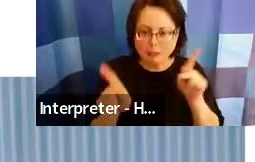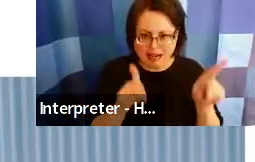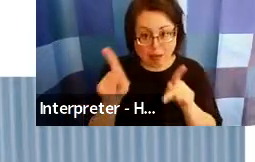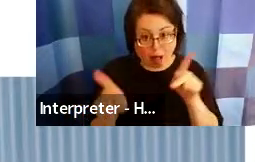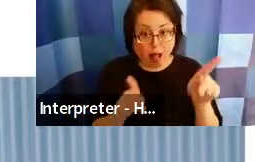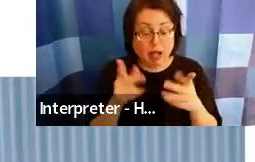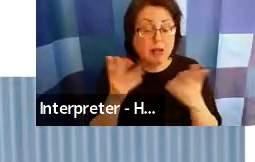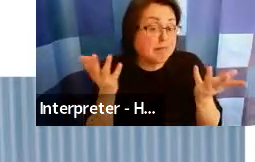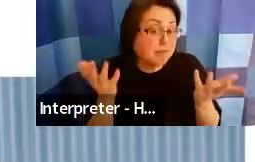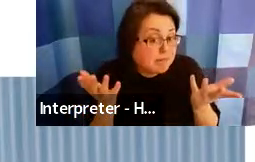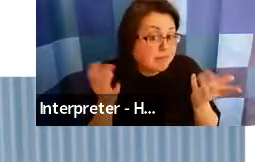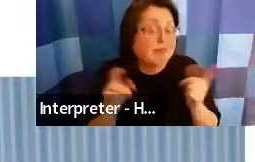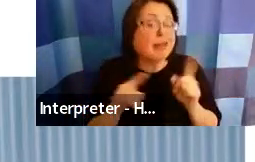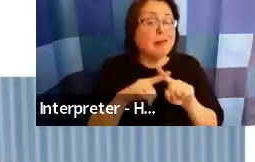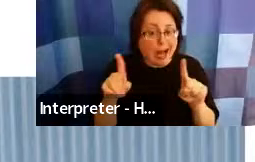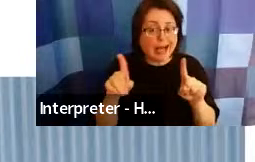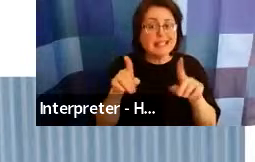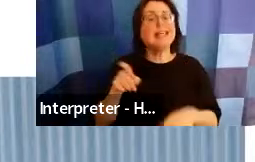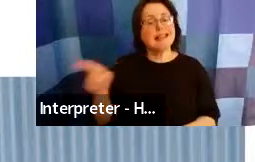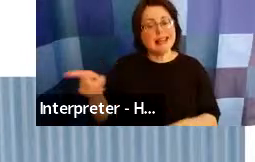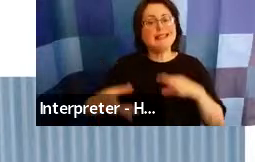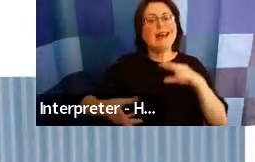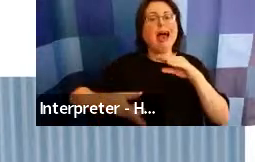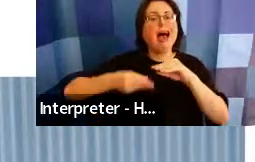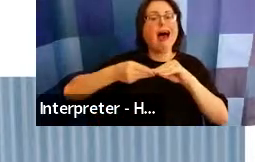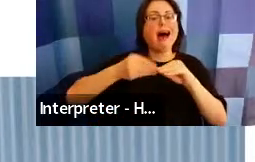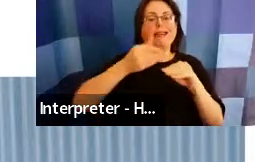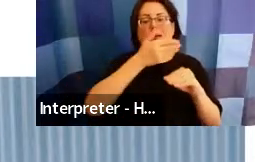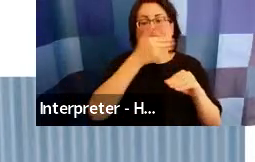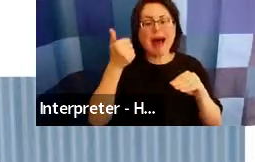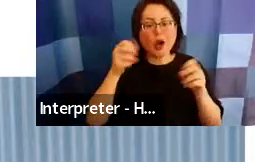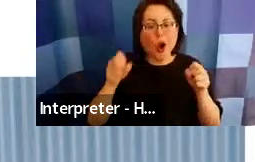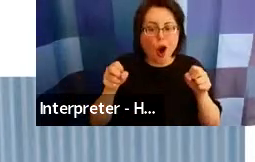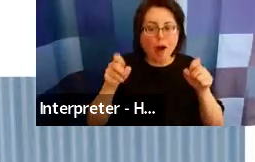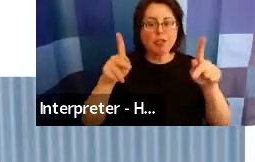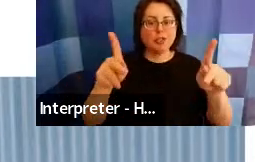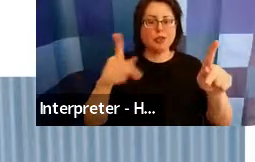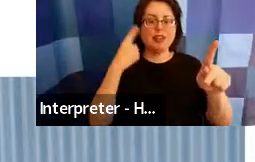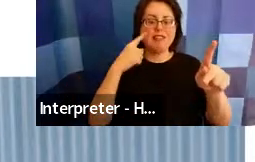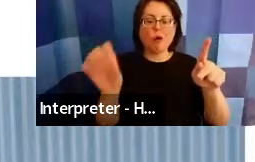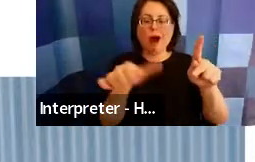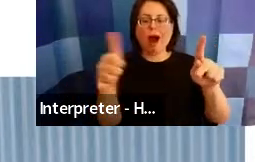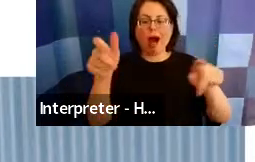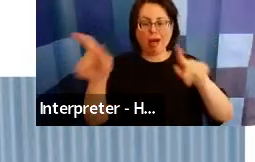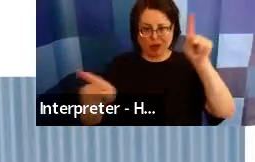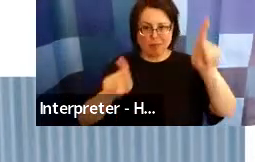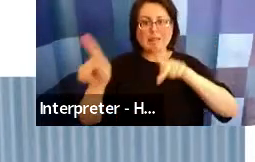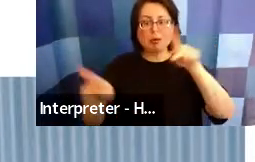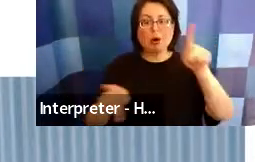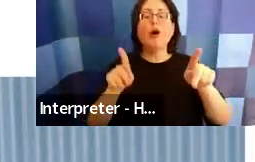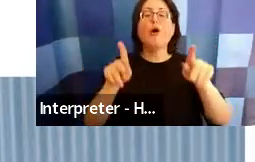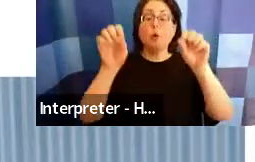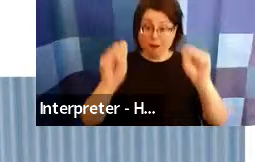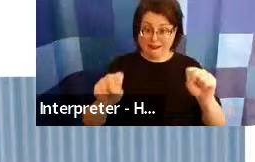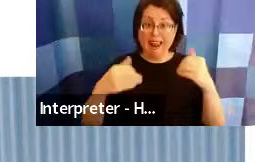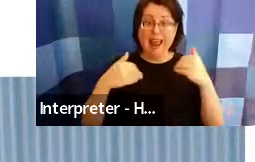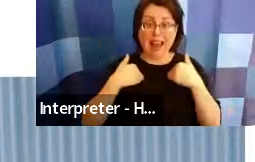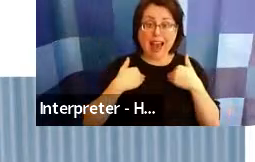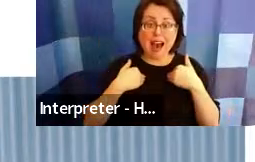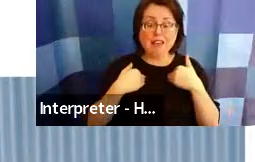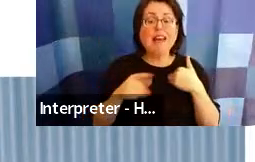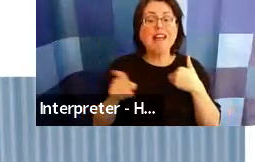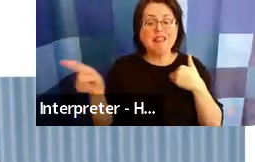e-scooter system, but one that adds an incremental additional opportunity that we could bring this spring to